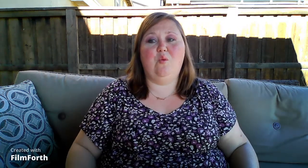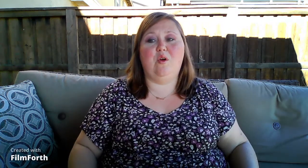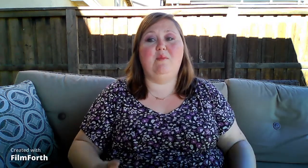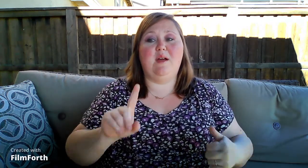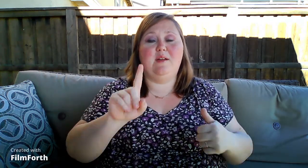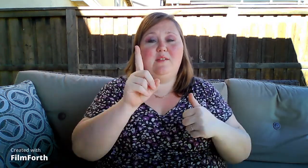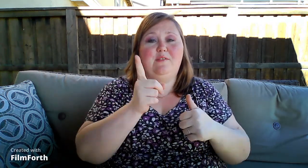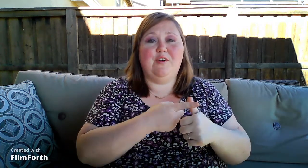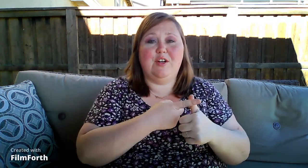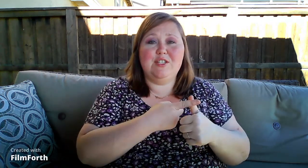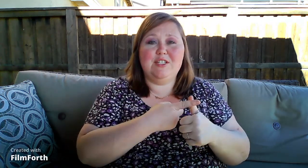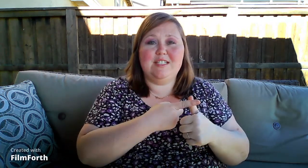were among the first